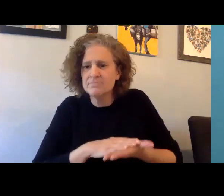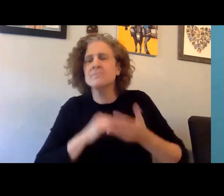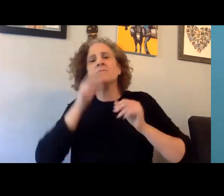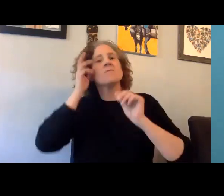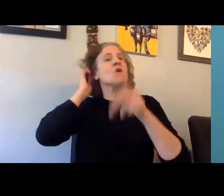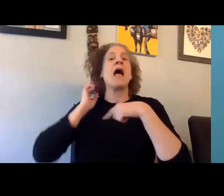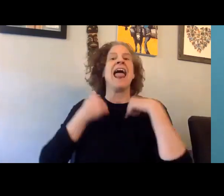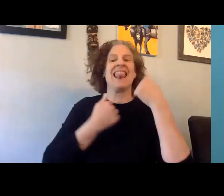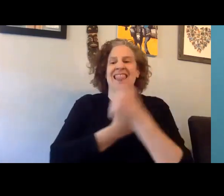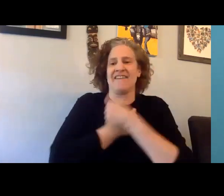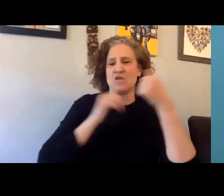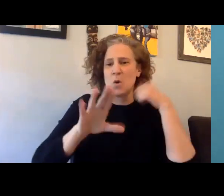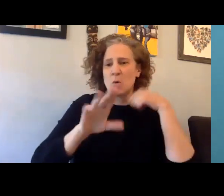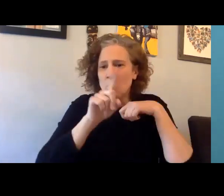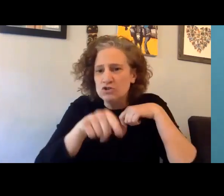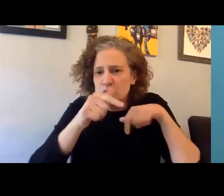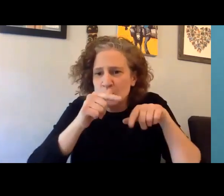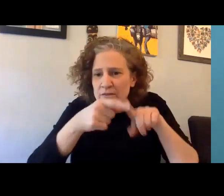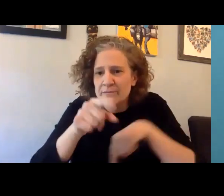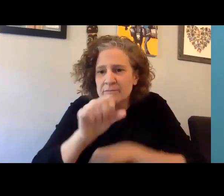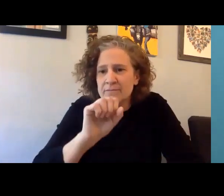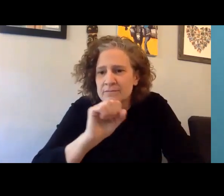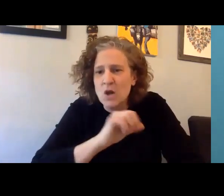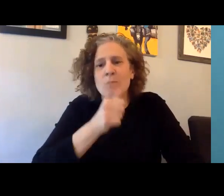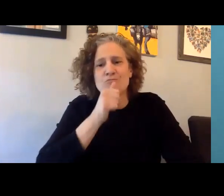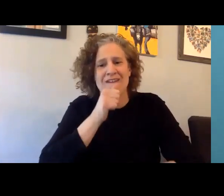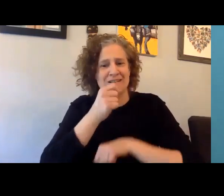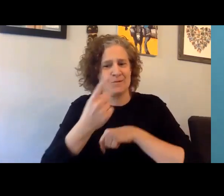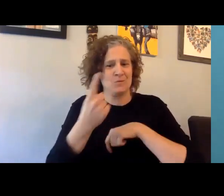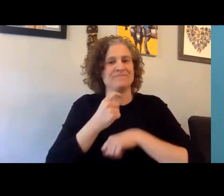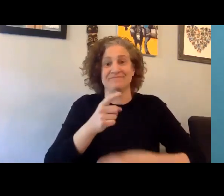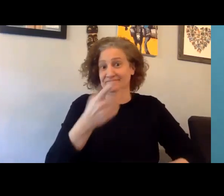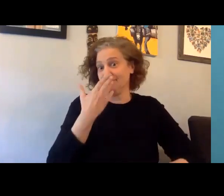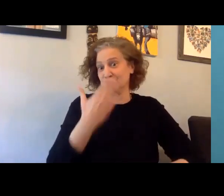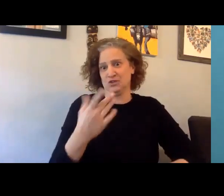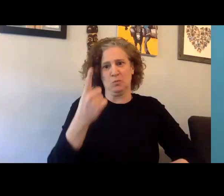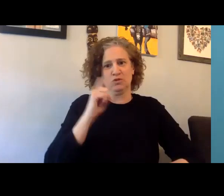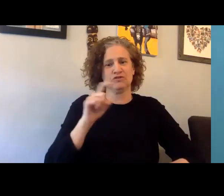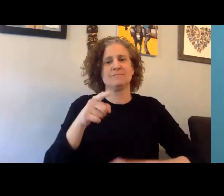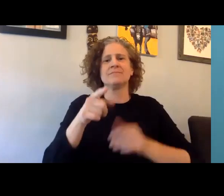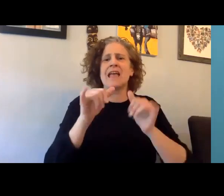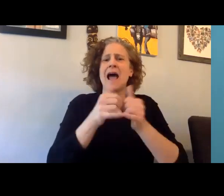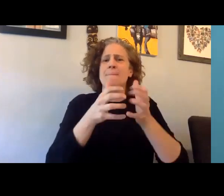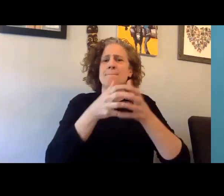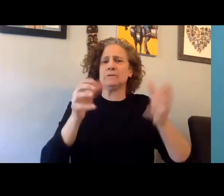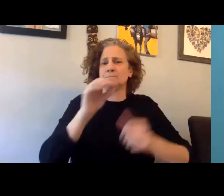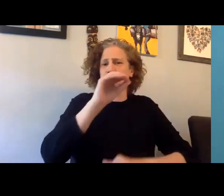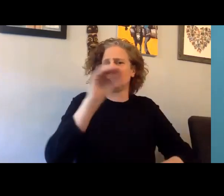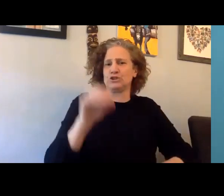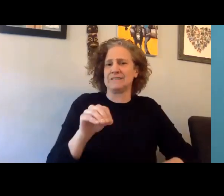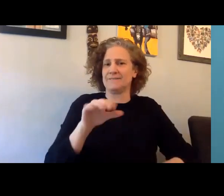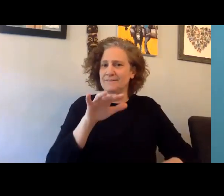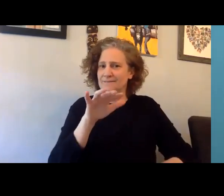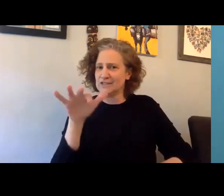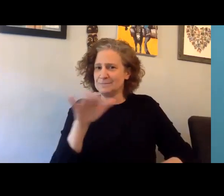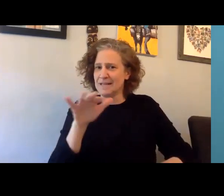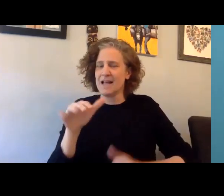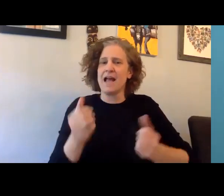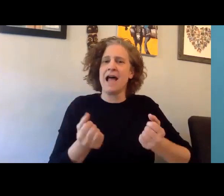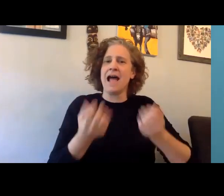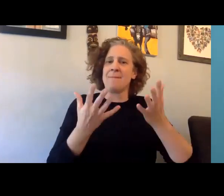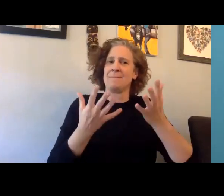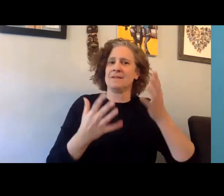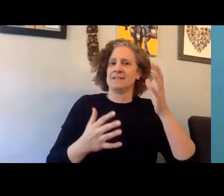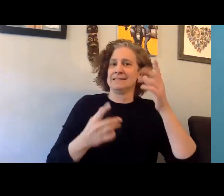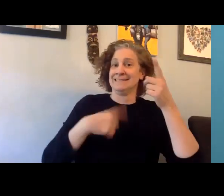Not understanding this one question. Oh, I love this question from, oh, it's a private, okay, all right. How much,